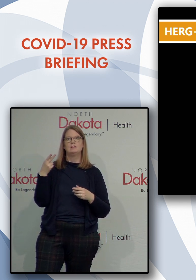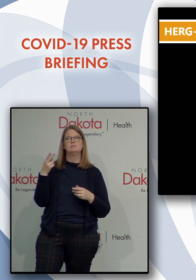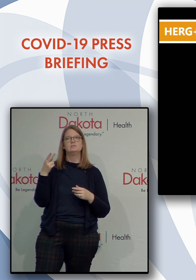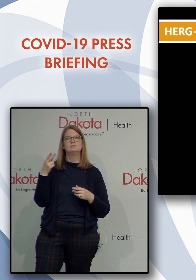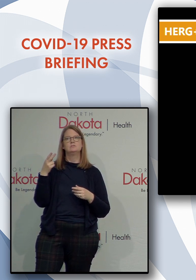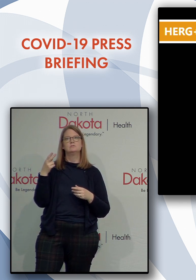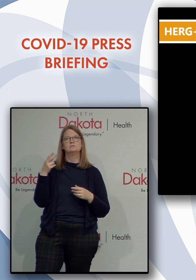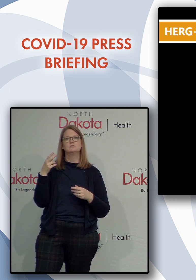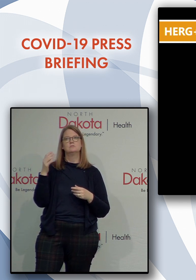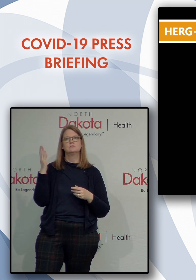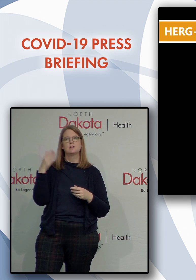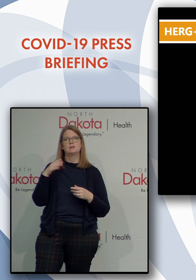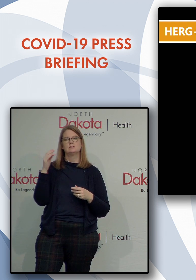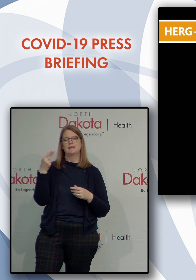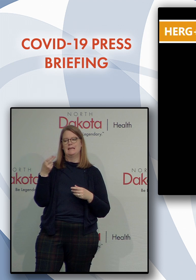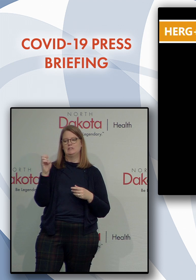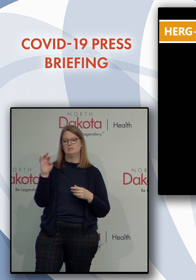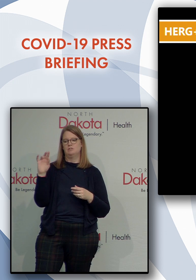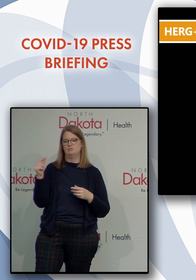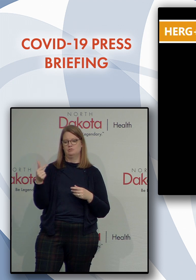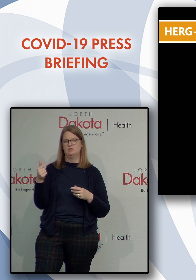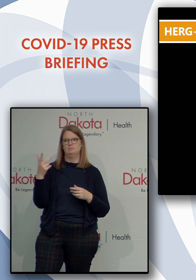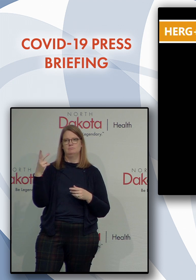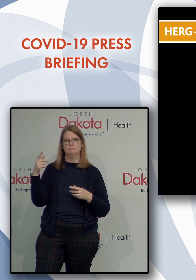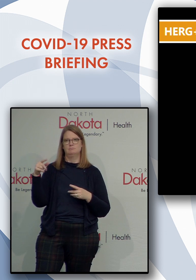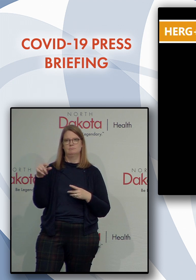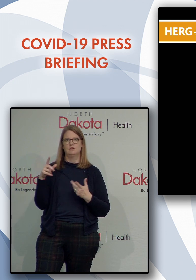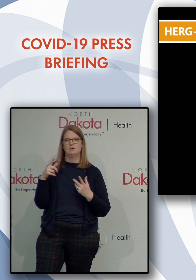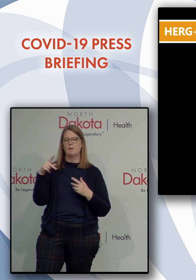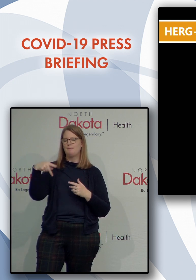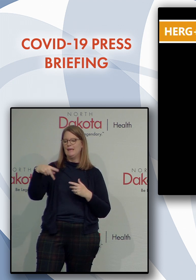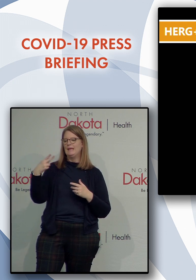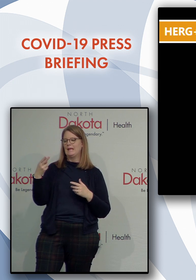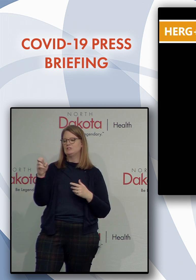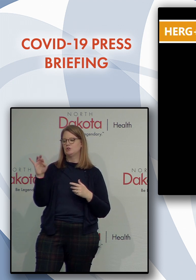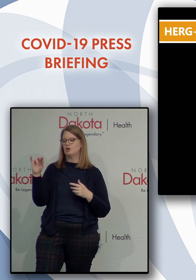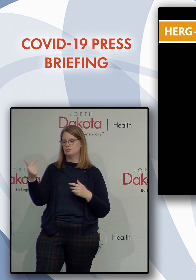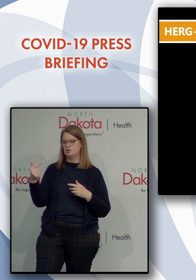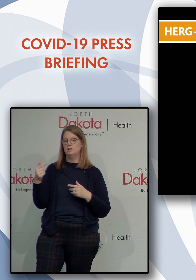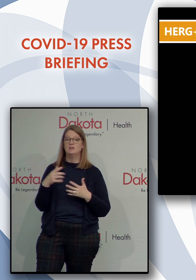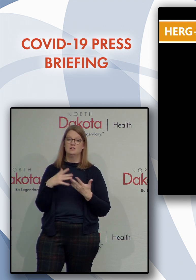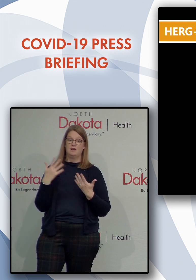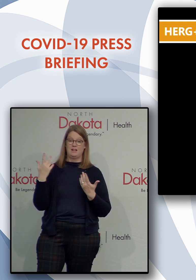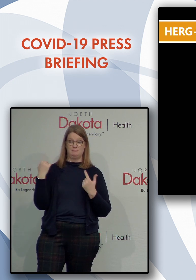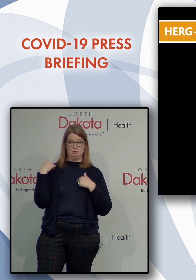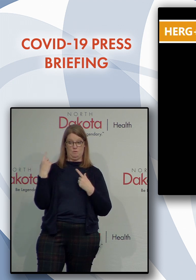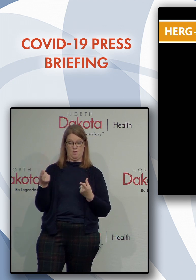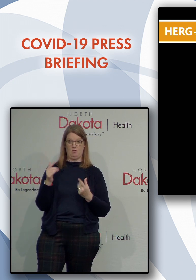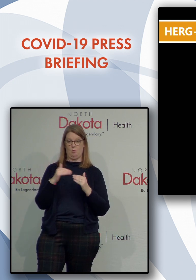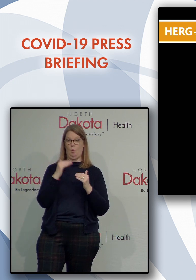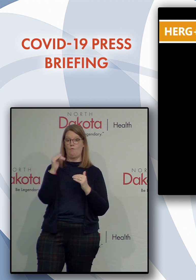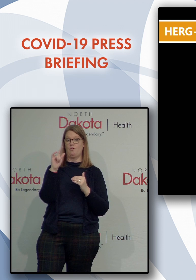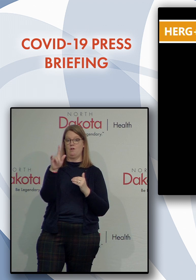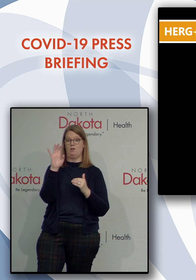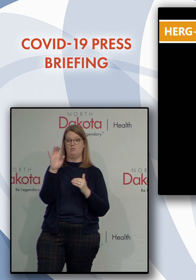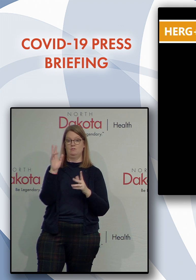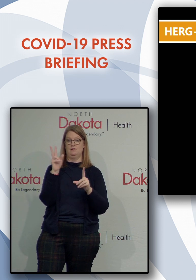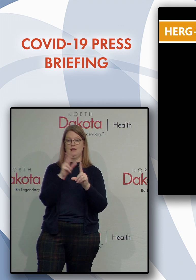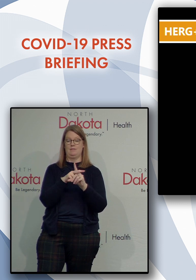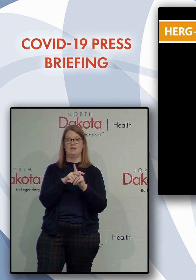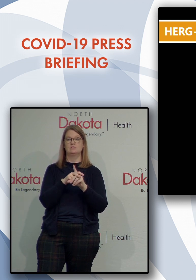belegendary.link/PHERG. And so far, Commerce, even though it's just open, they've received over 100 applications totaling